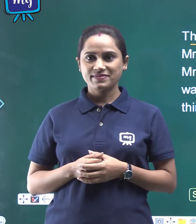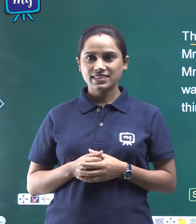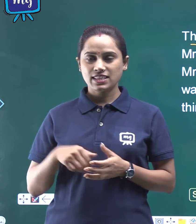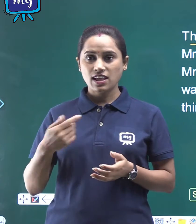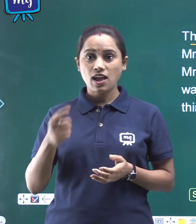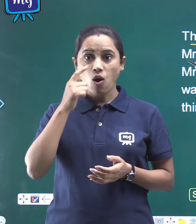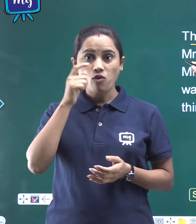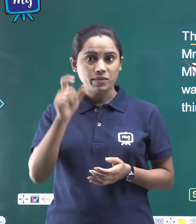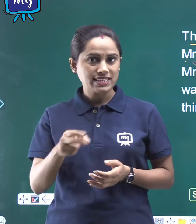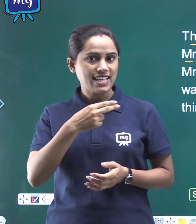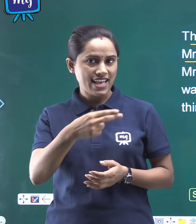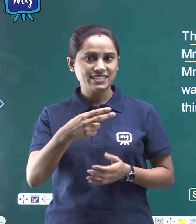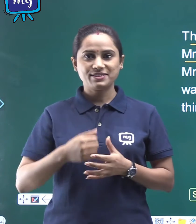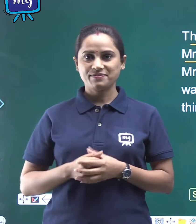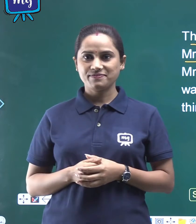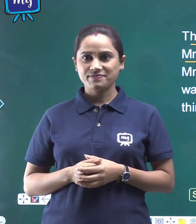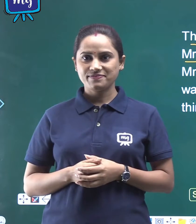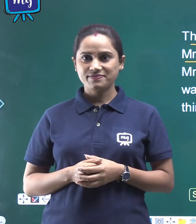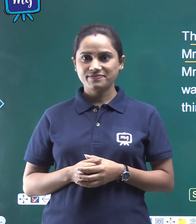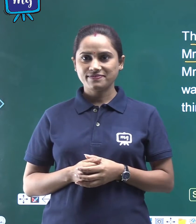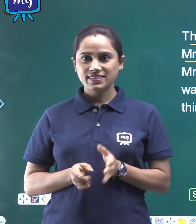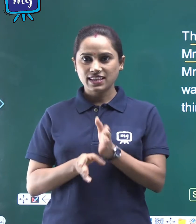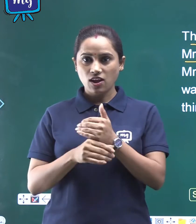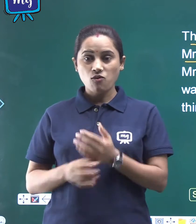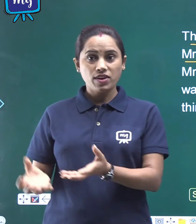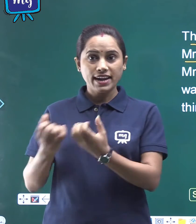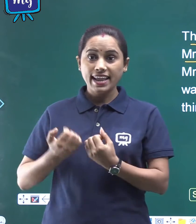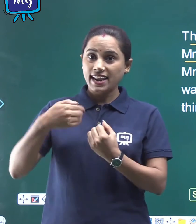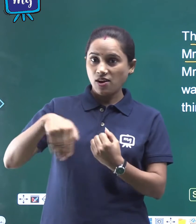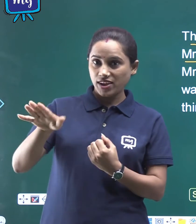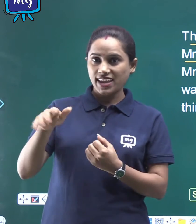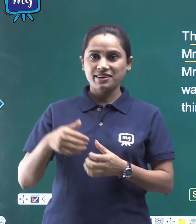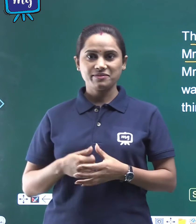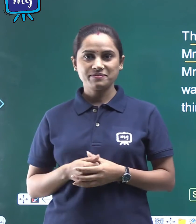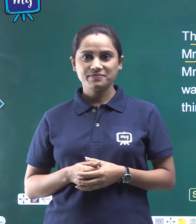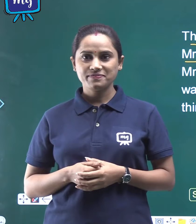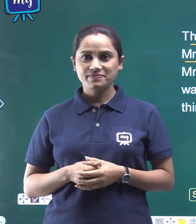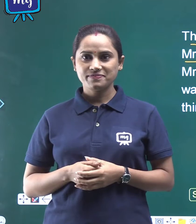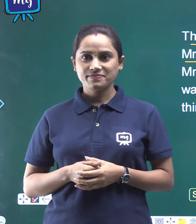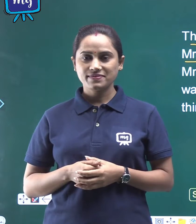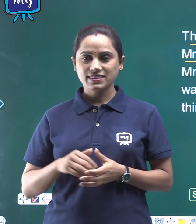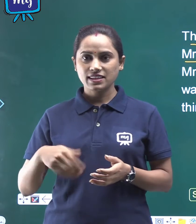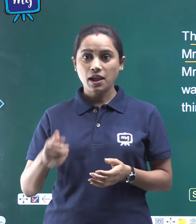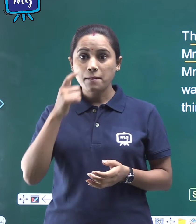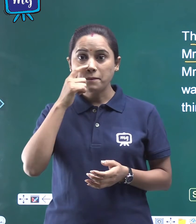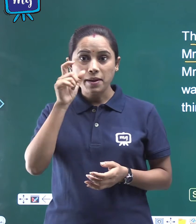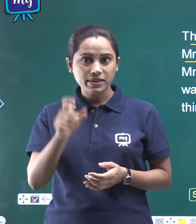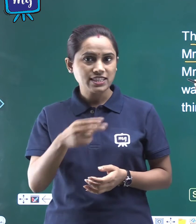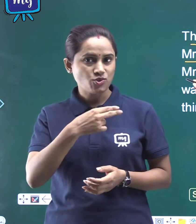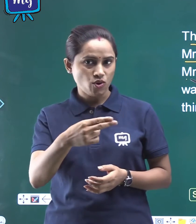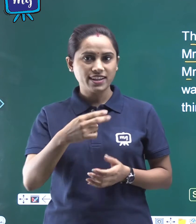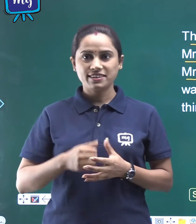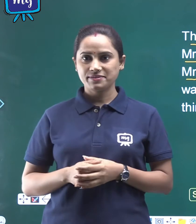of Mrs. S were taken away by Mrs.